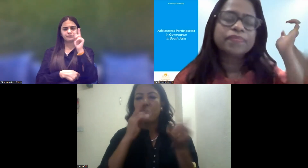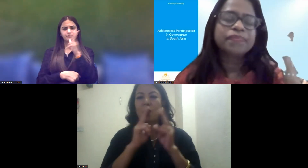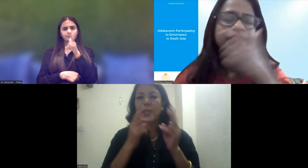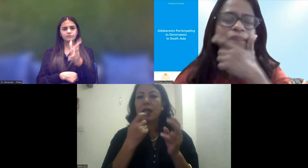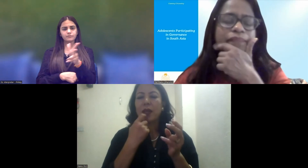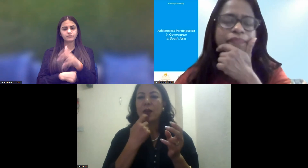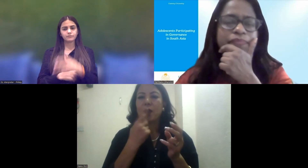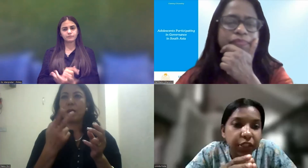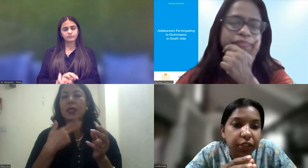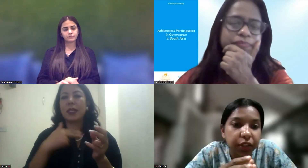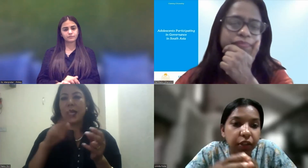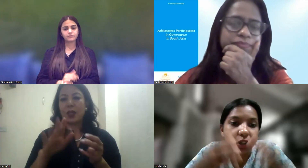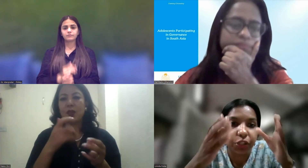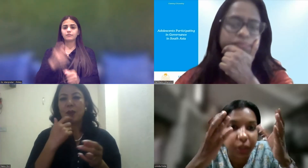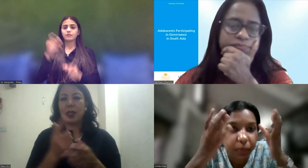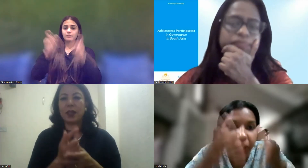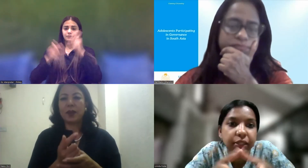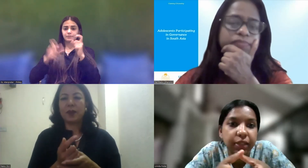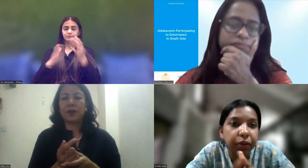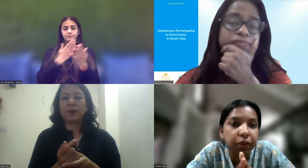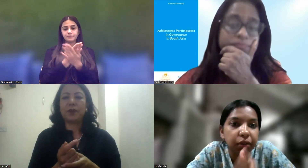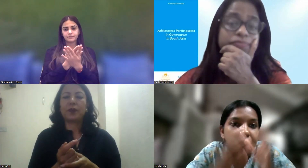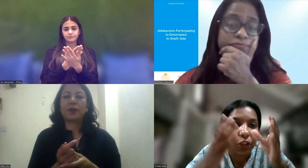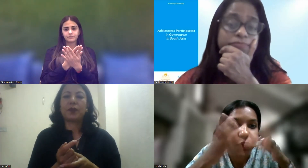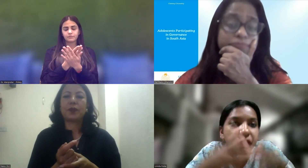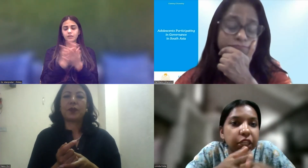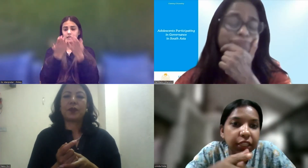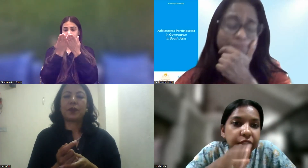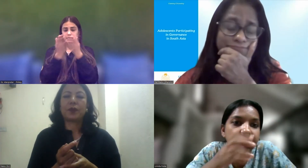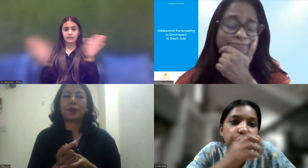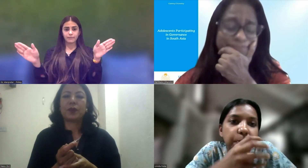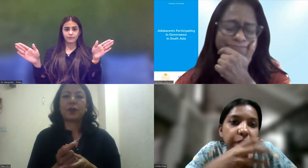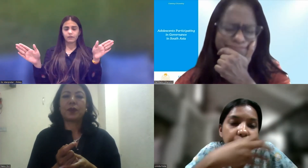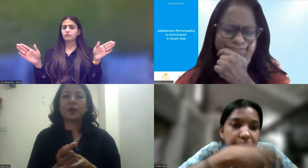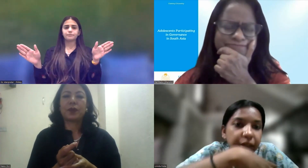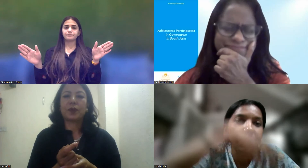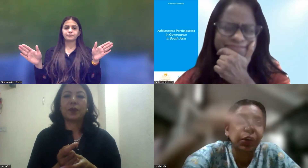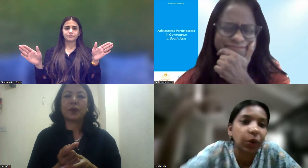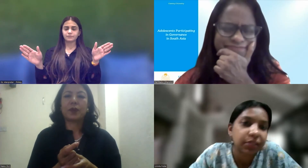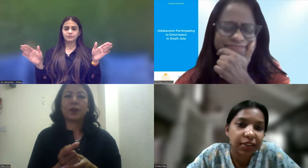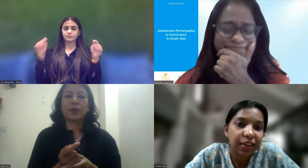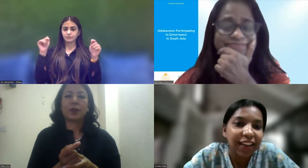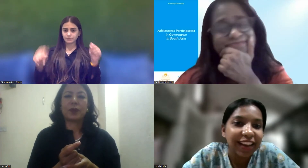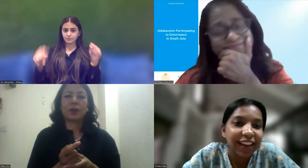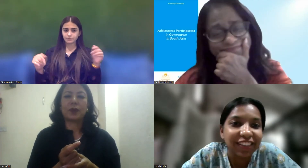that participation shouldn't be a separate, vertical. It should be embedded across